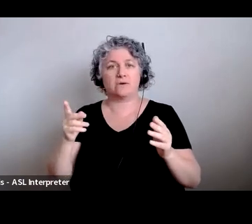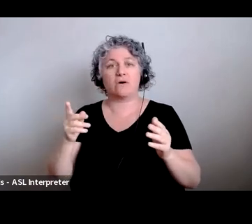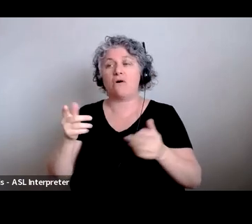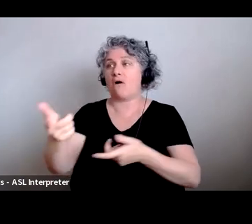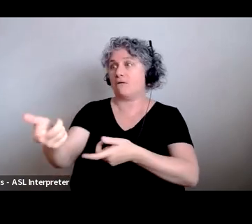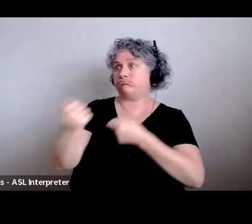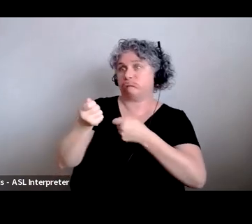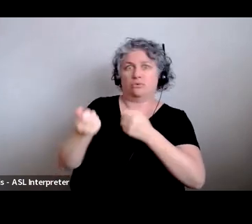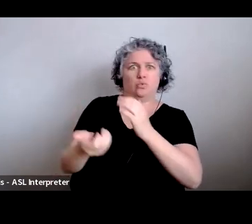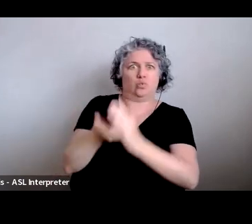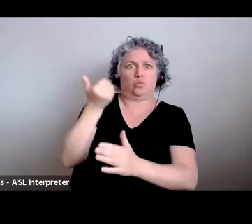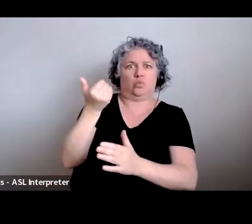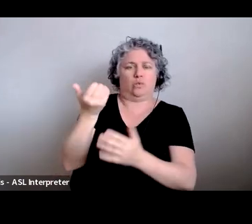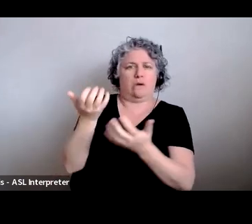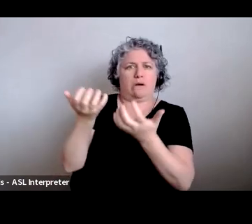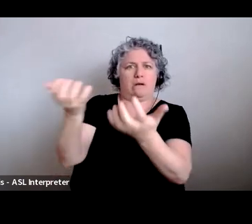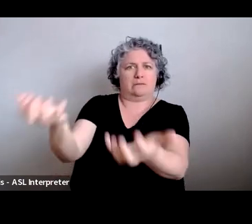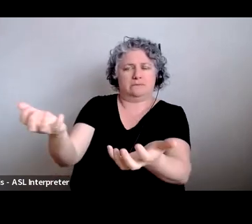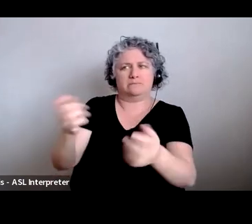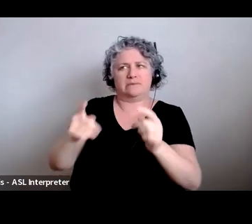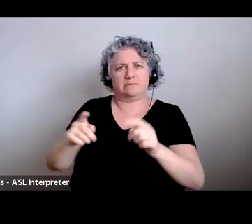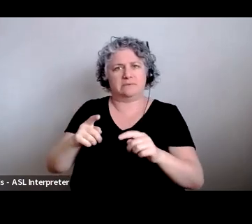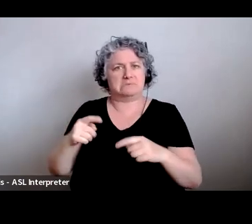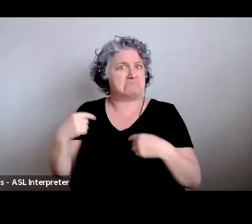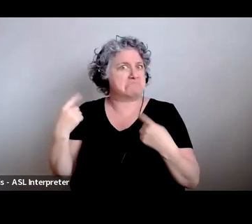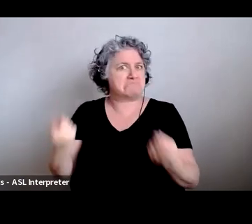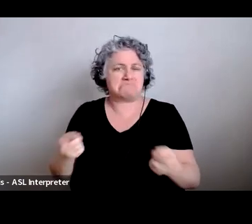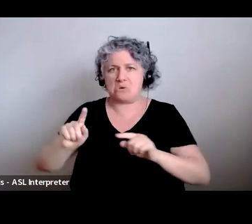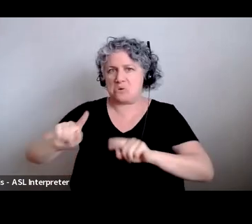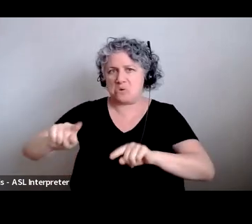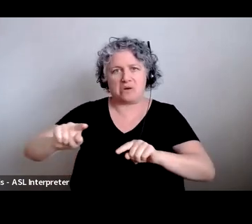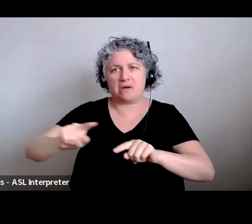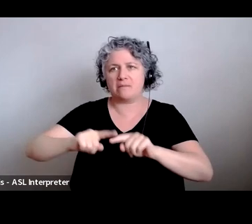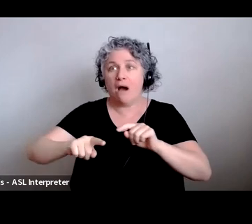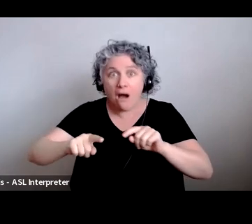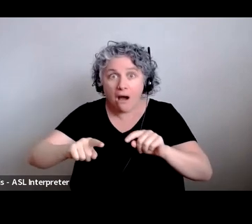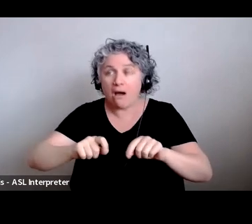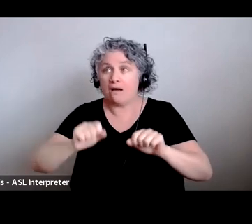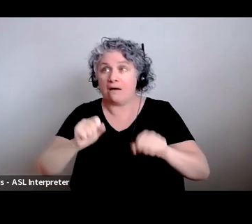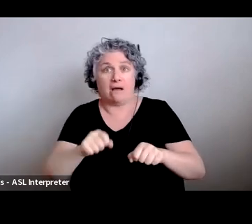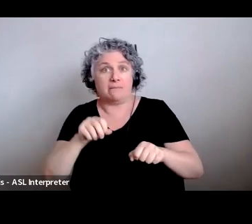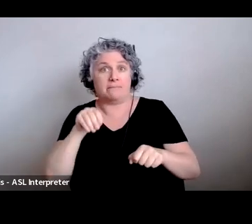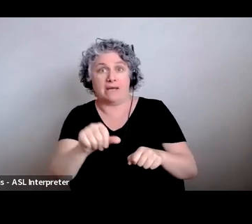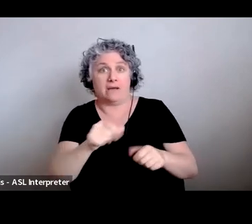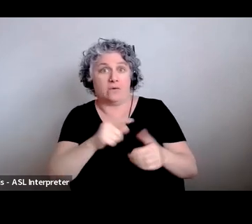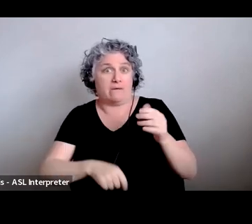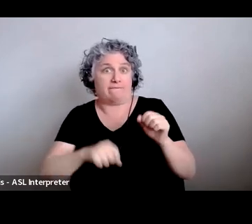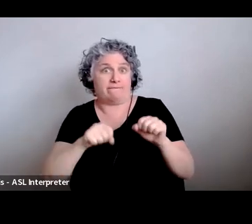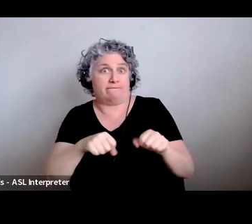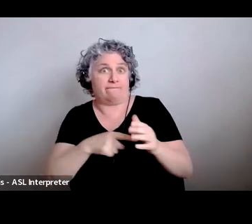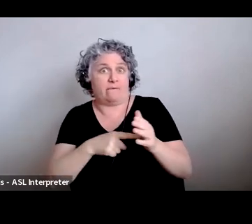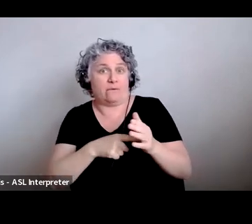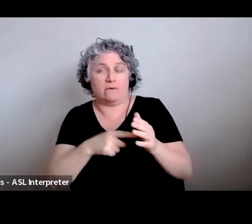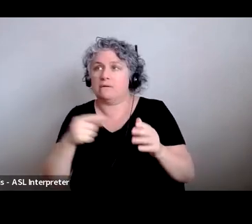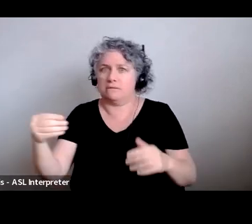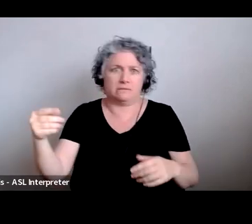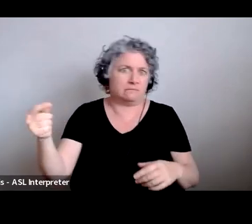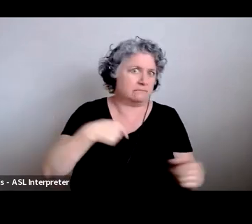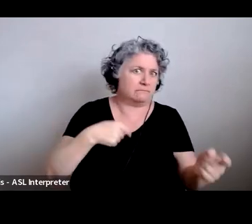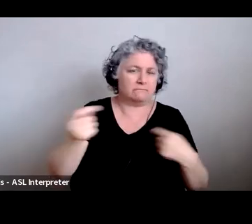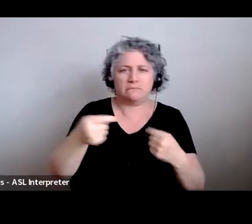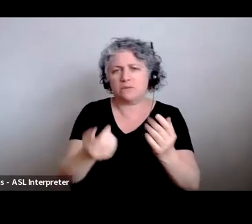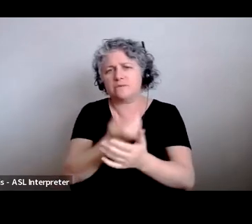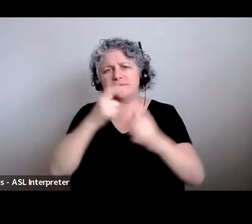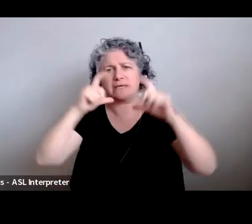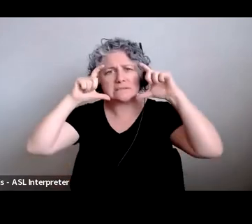not otherwise go to the theater. Are those kinds of models, are those kinds of ideas being brought into the institutional theaters that some of you represent?